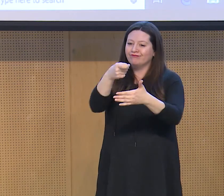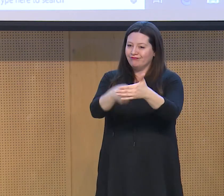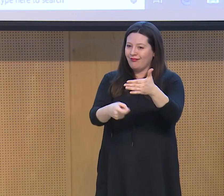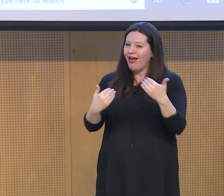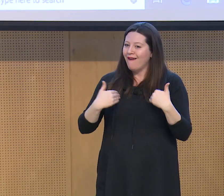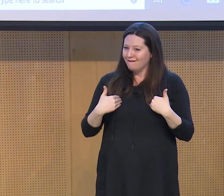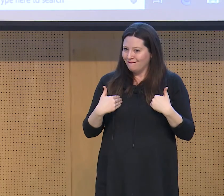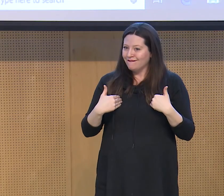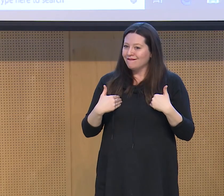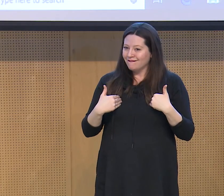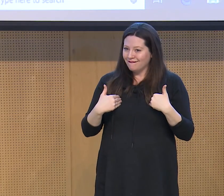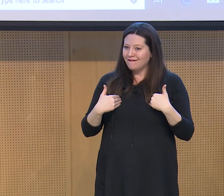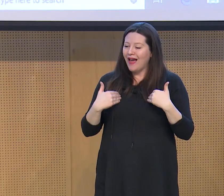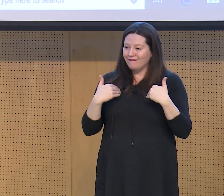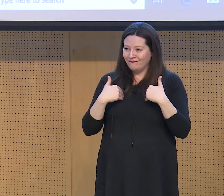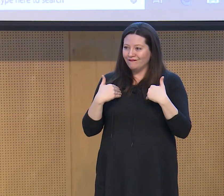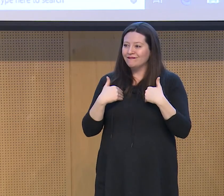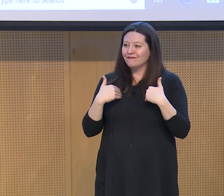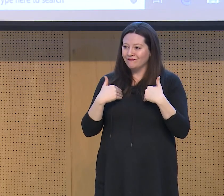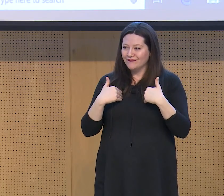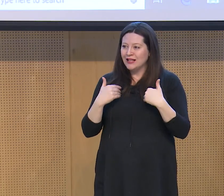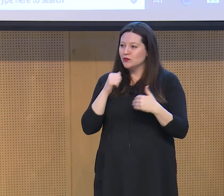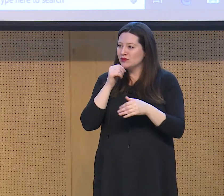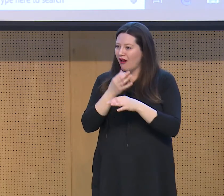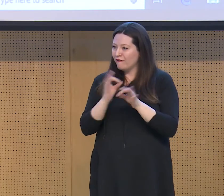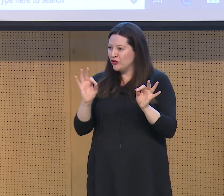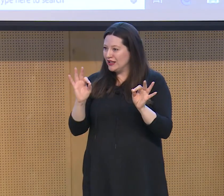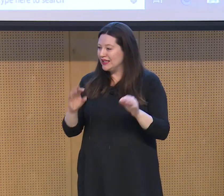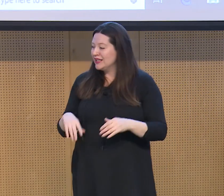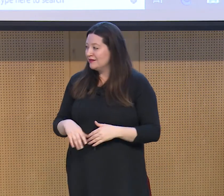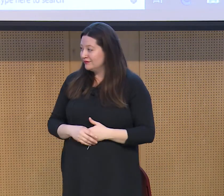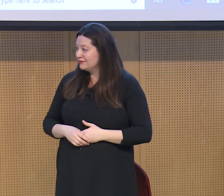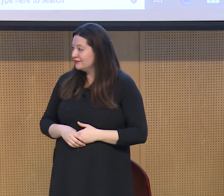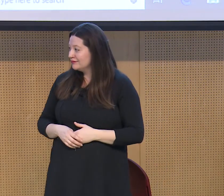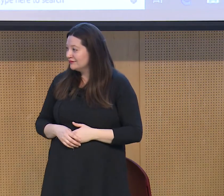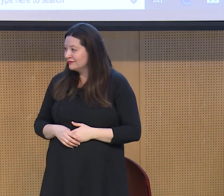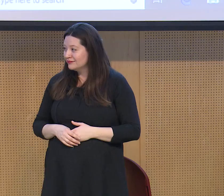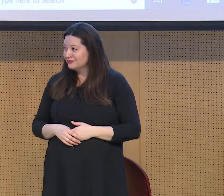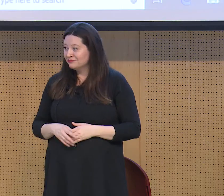the Panera has a charge associated with it too. It's not free to book.